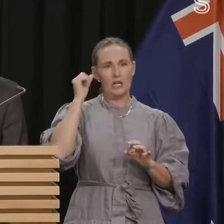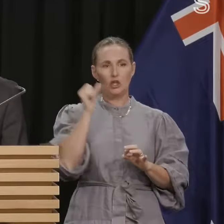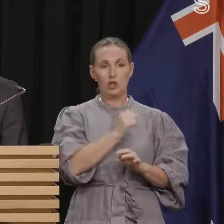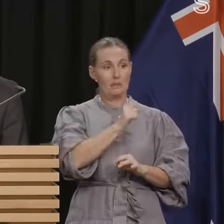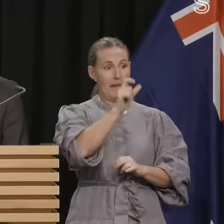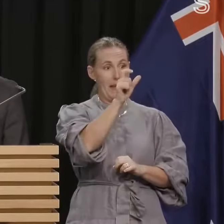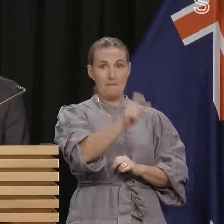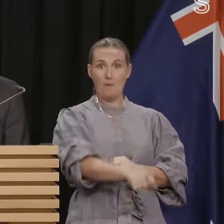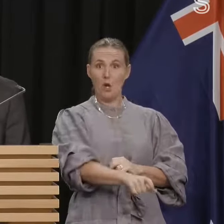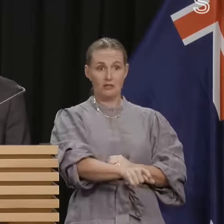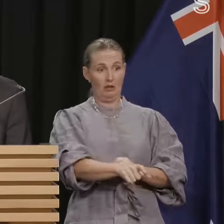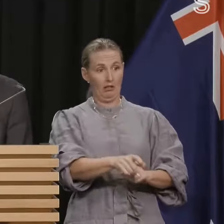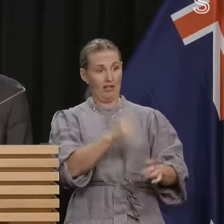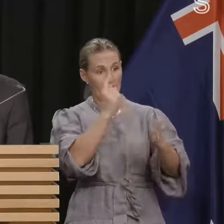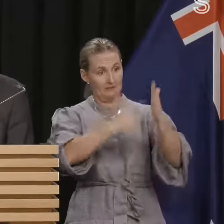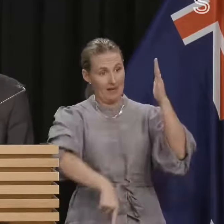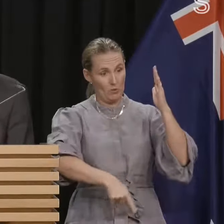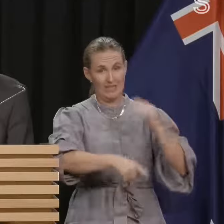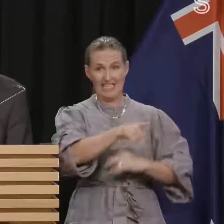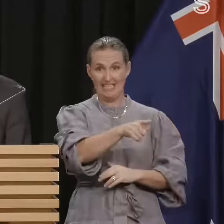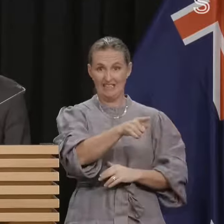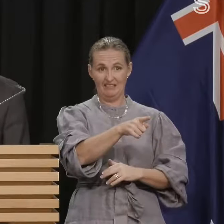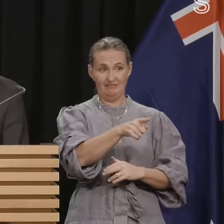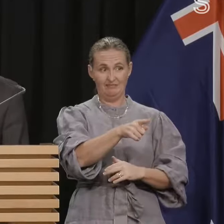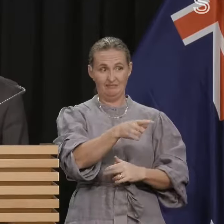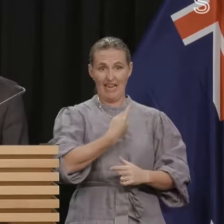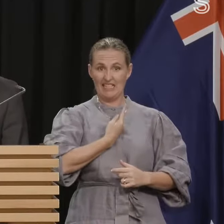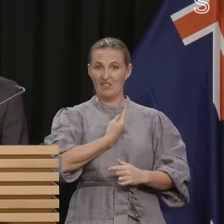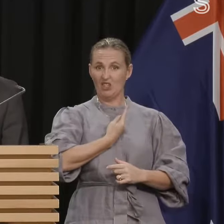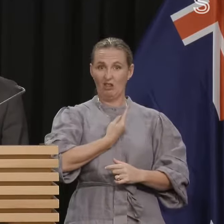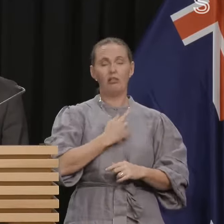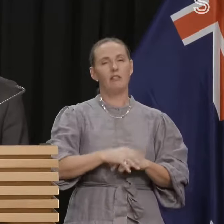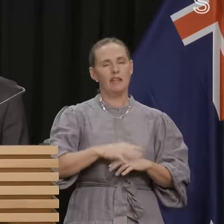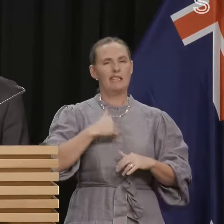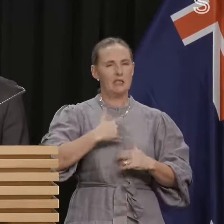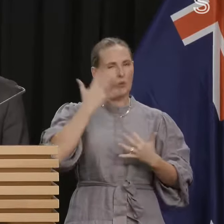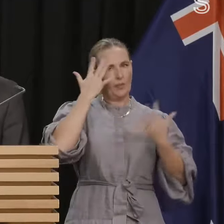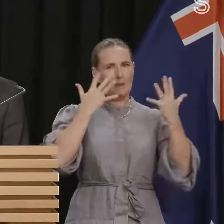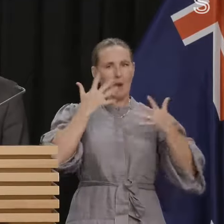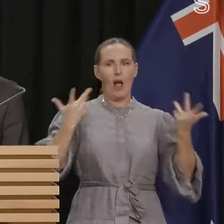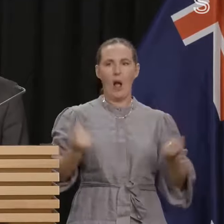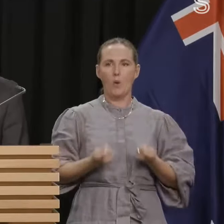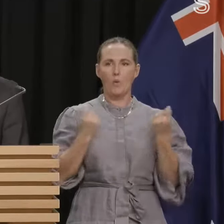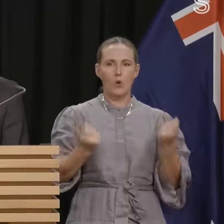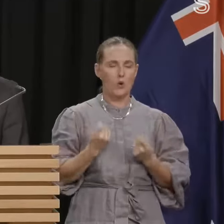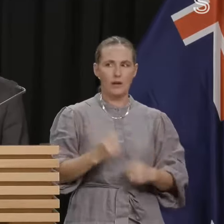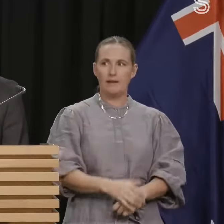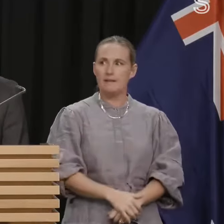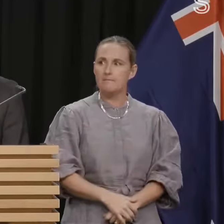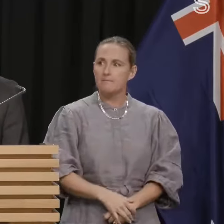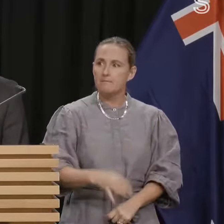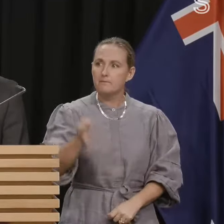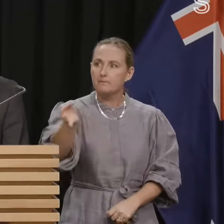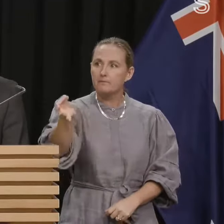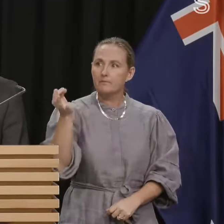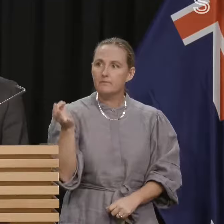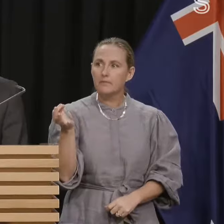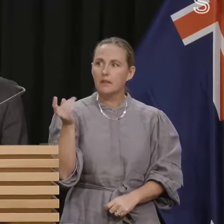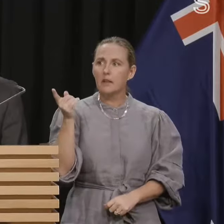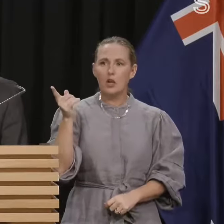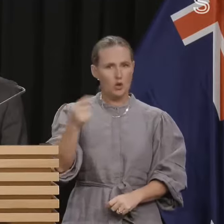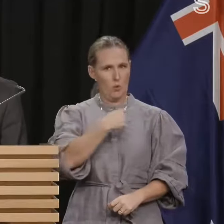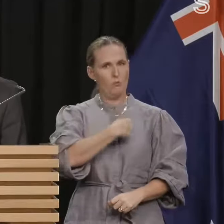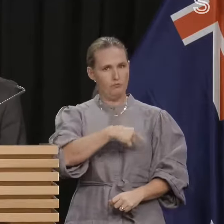to an individual. So I think those are the sorts of things you'd need to work through with any penalties regime. Rewriting the Act in this term, that was your promise before